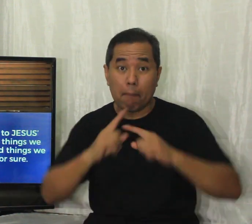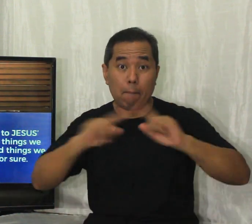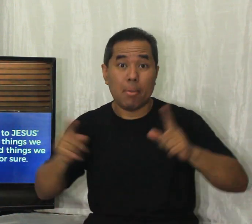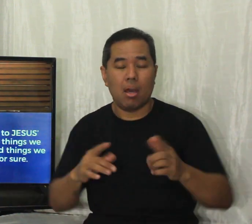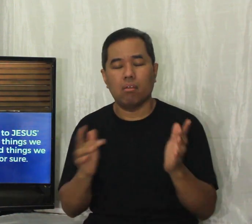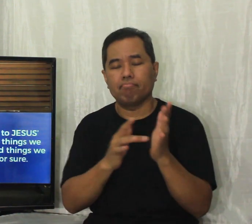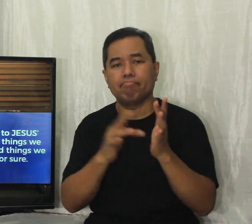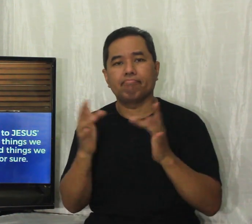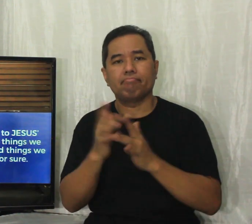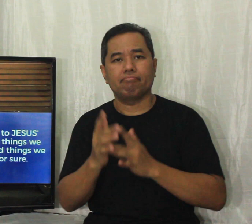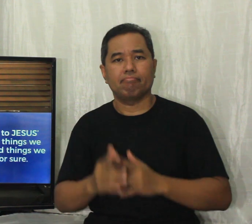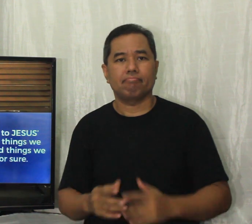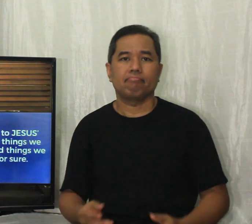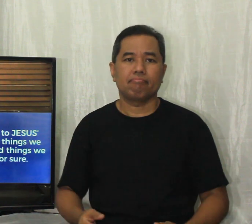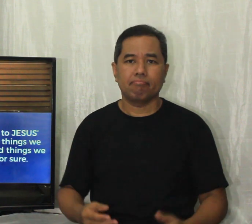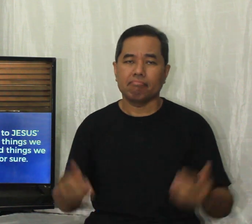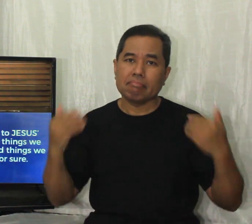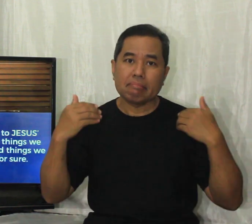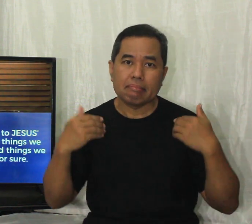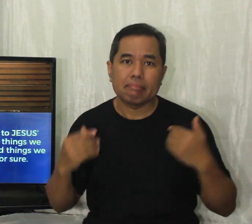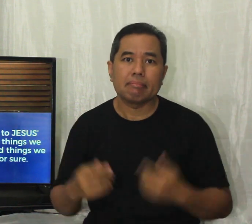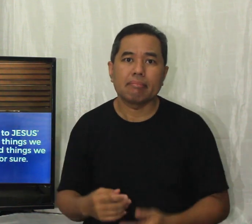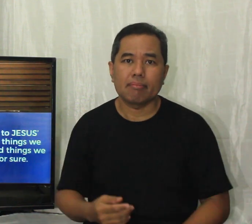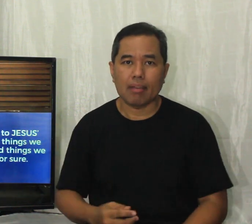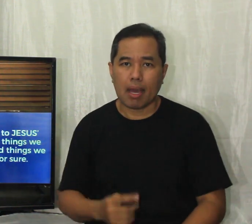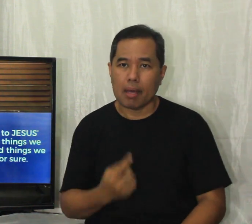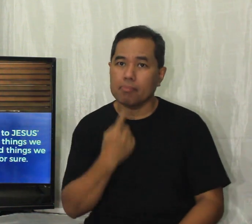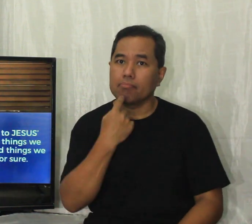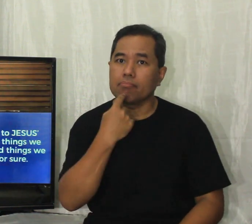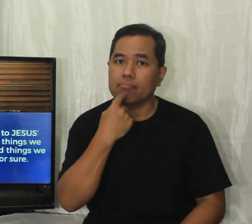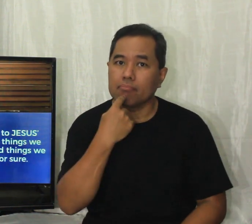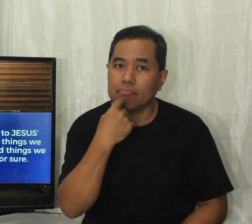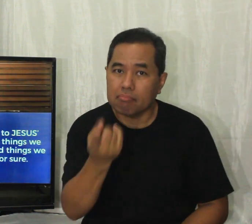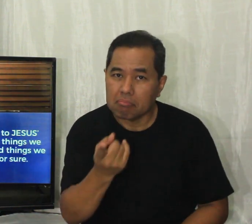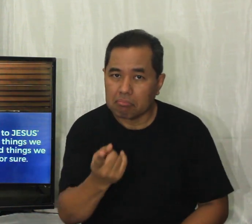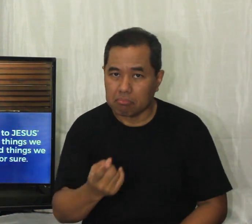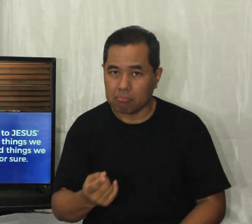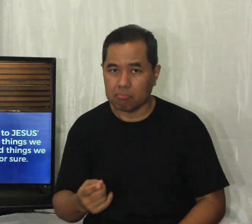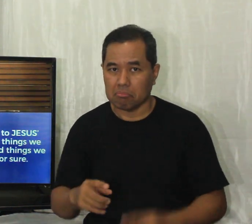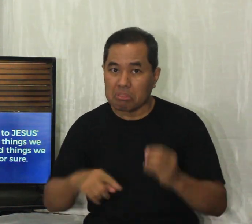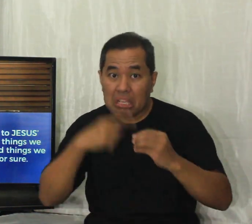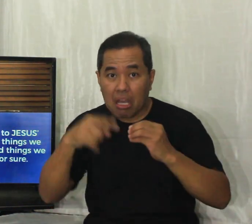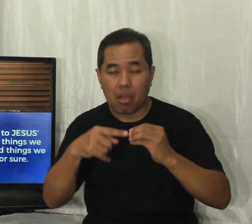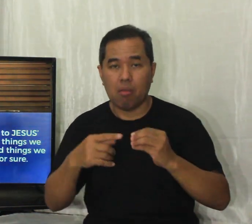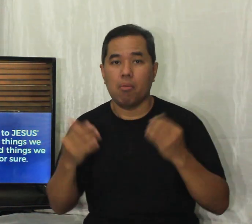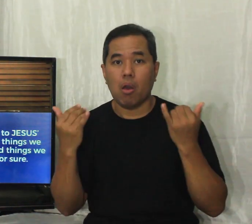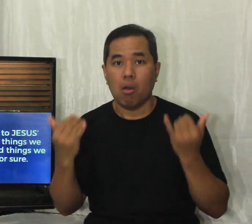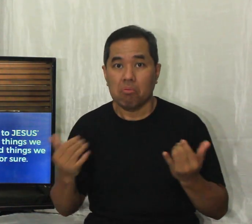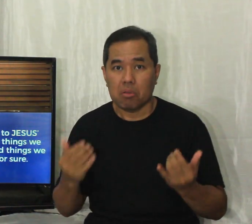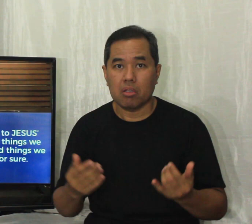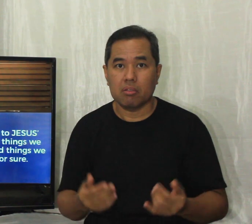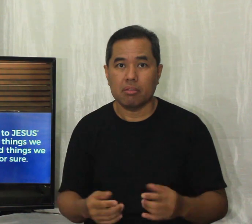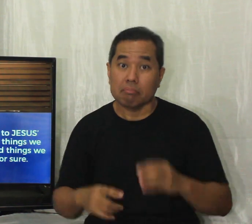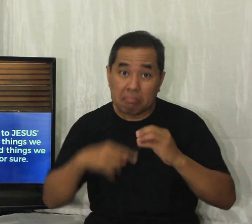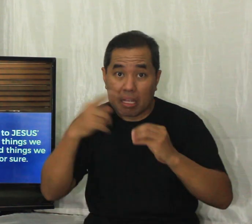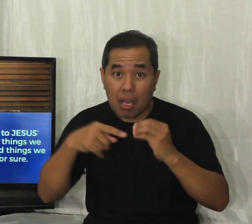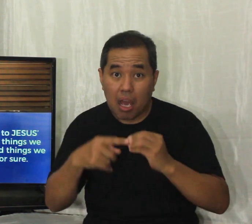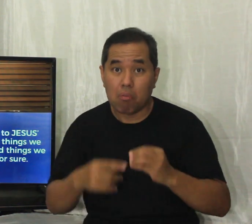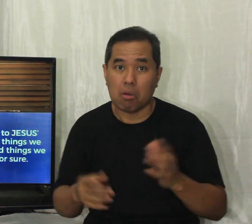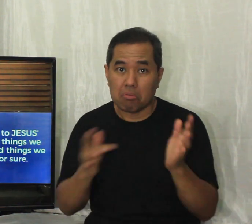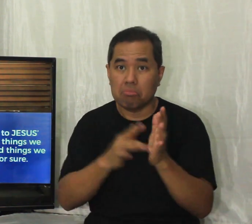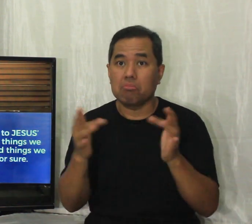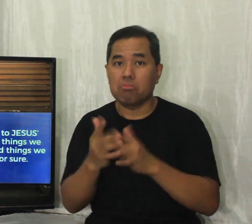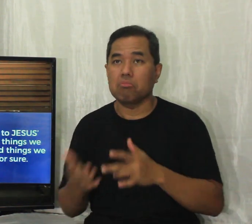not just going to sit down and wonder, hey, is Jesus coming soon? Are there indicators? Are there signs? There are actually things that Jesus